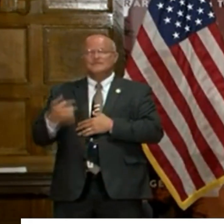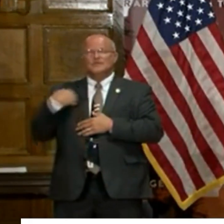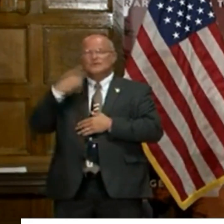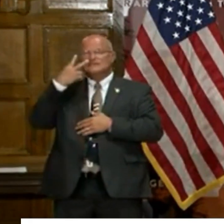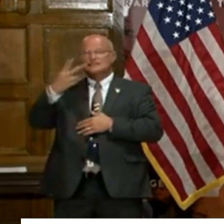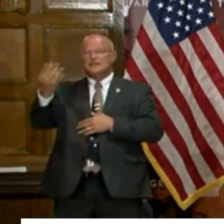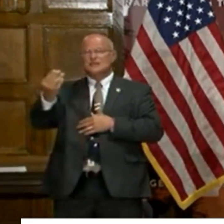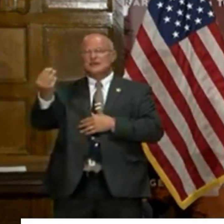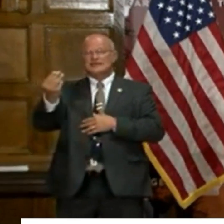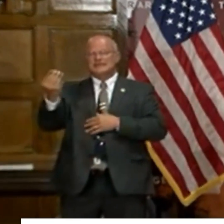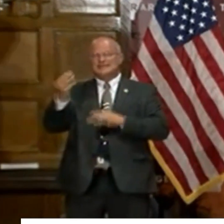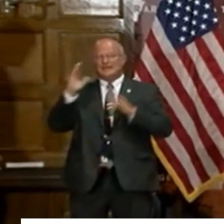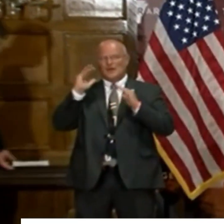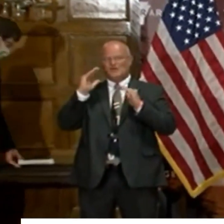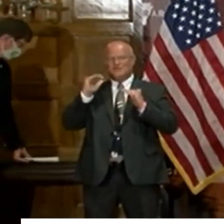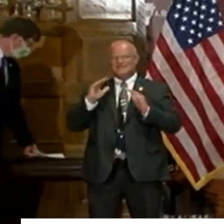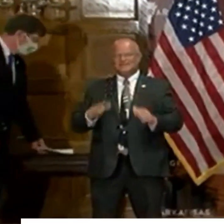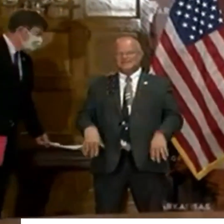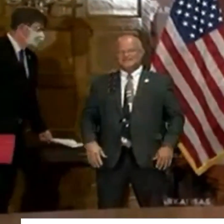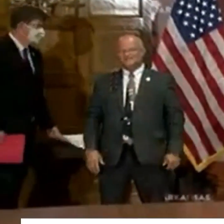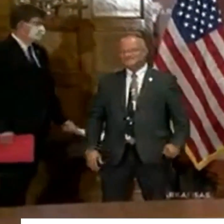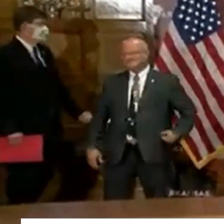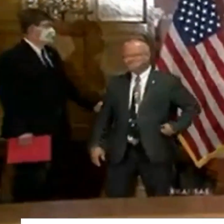we'll see you Monday, hopefully.